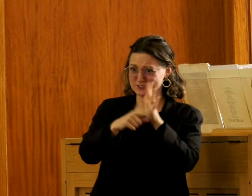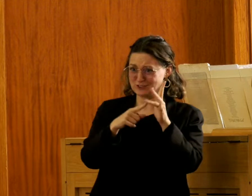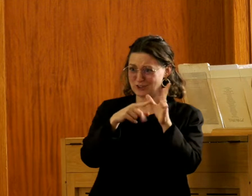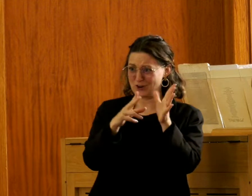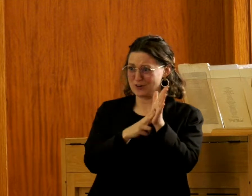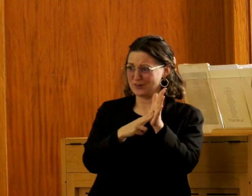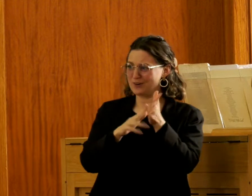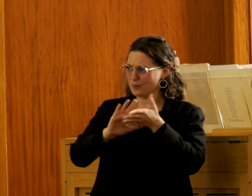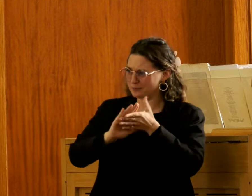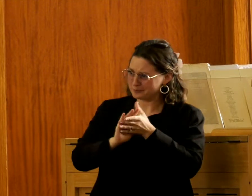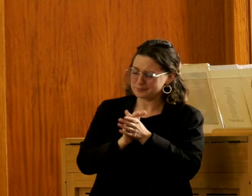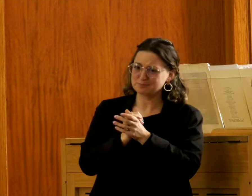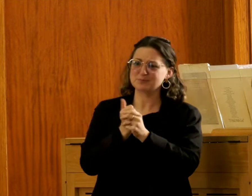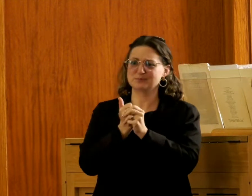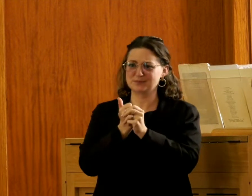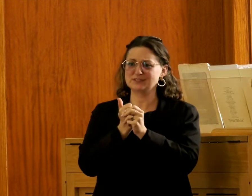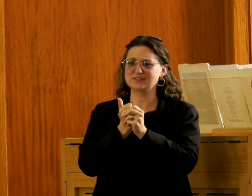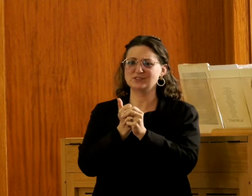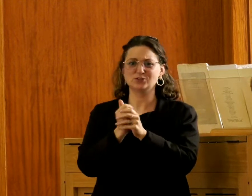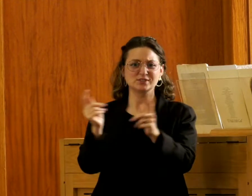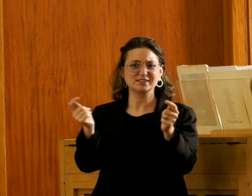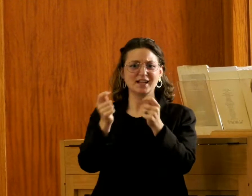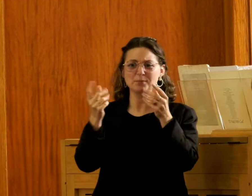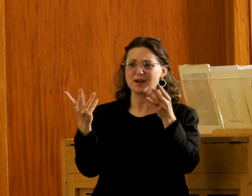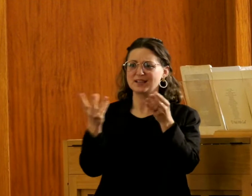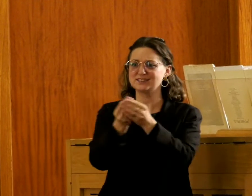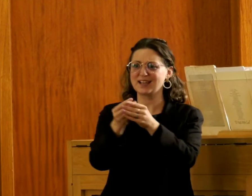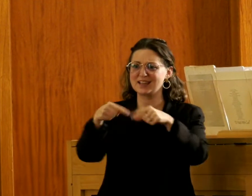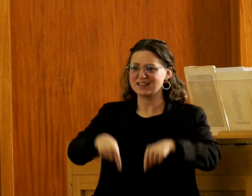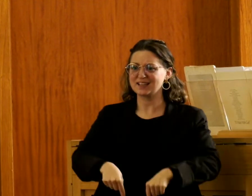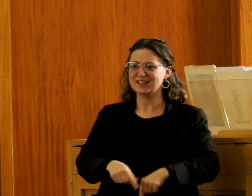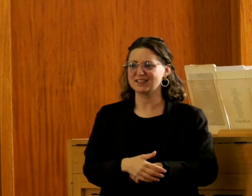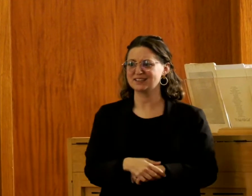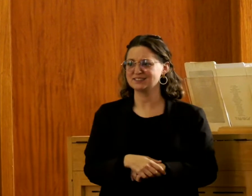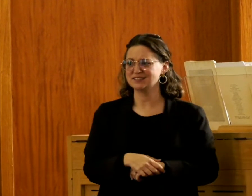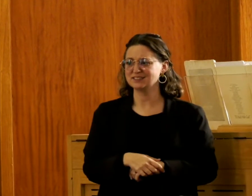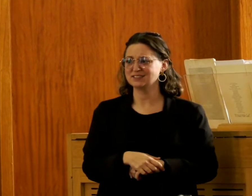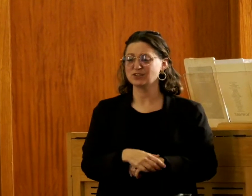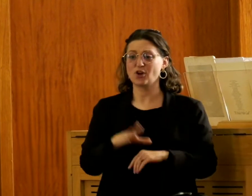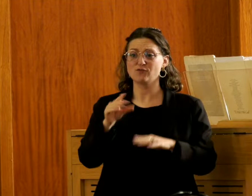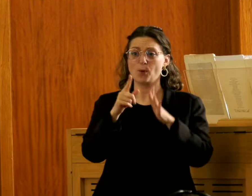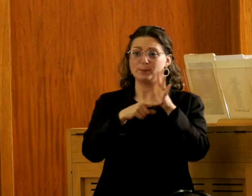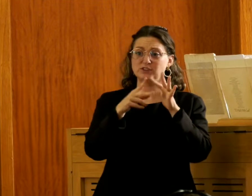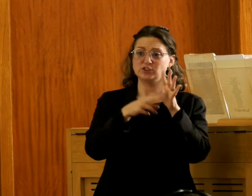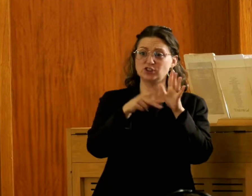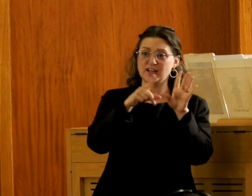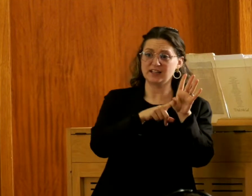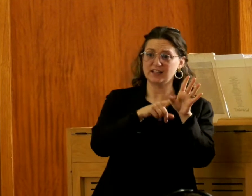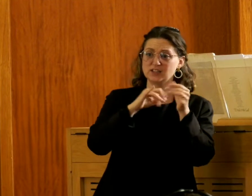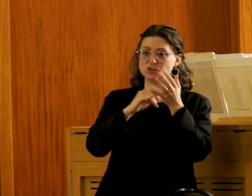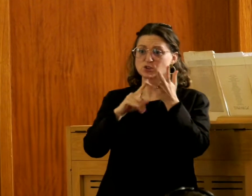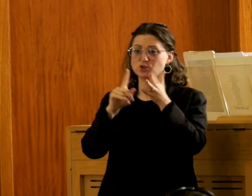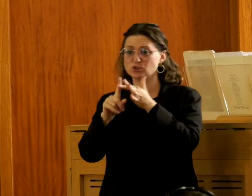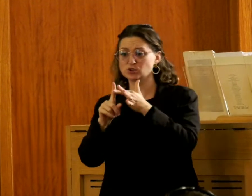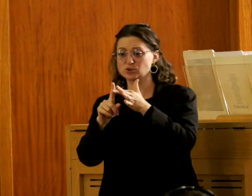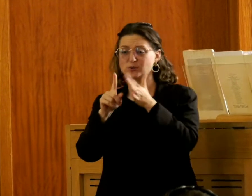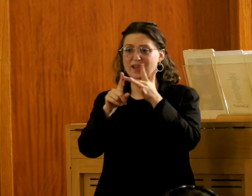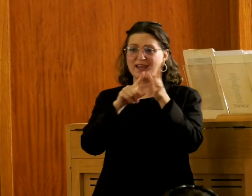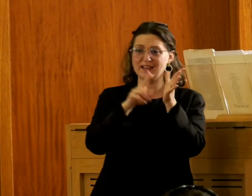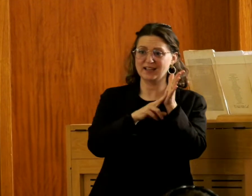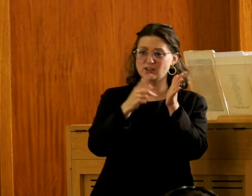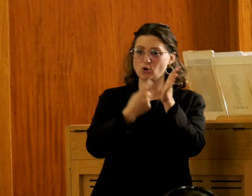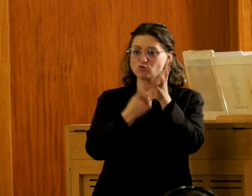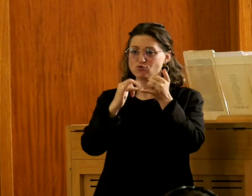to celebrate this service together. So on behalf of Jenny, Sue, Ian, Russell,